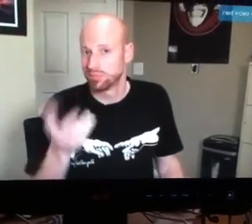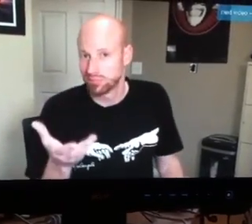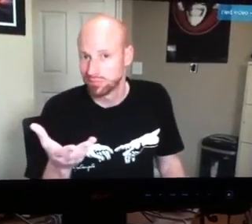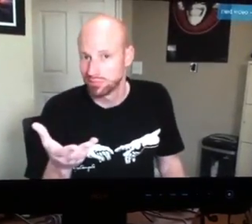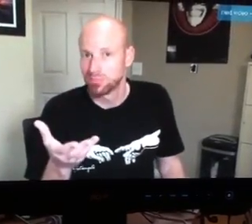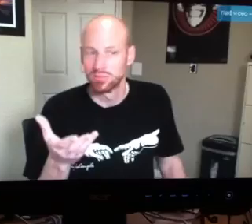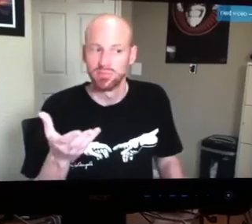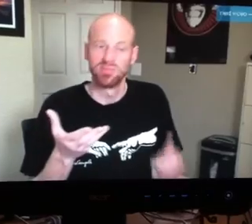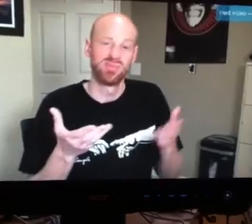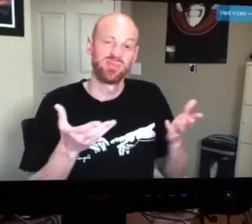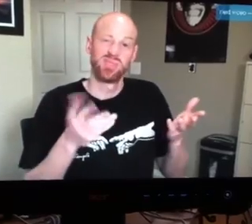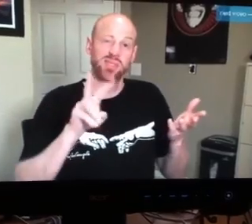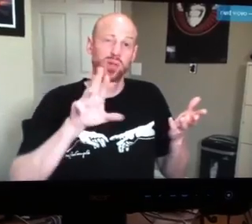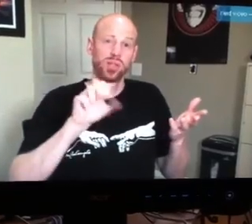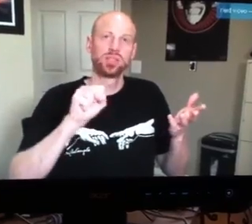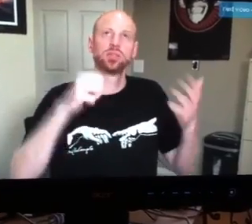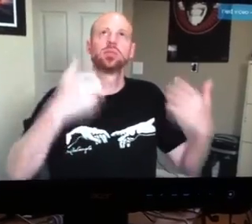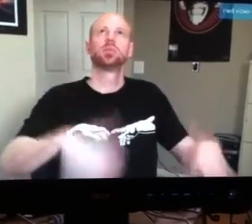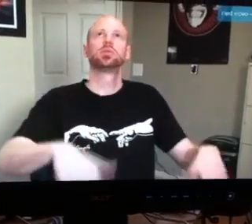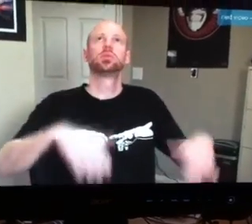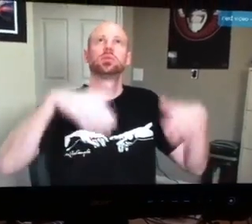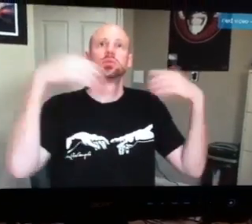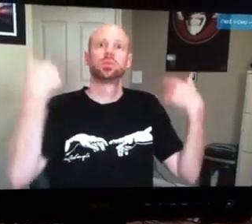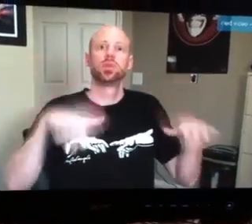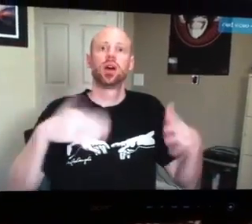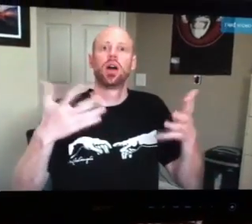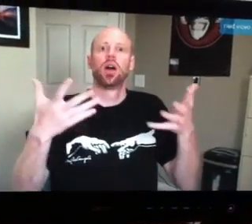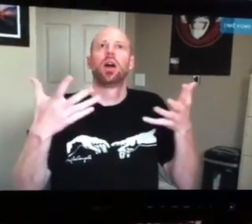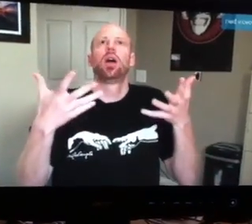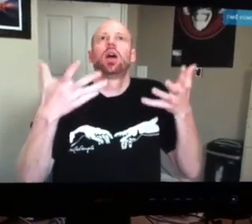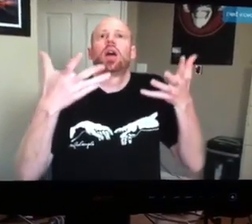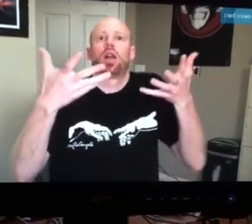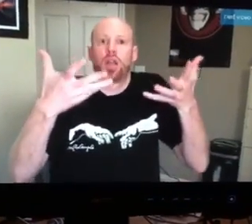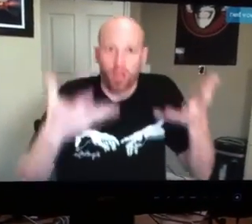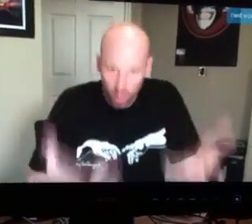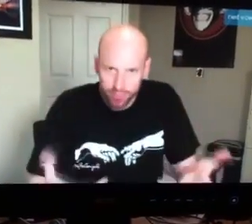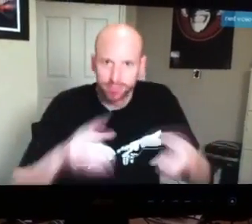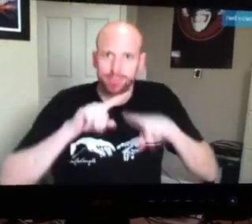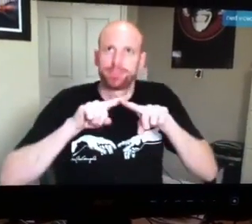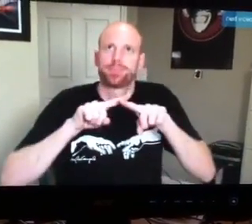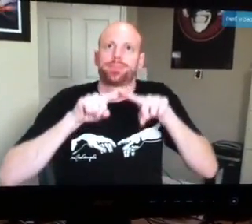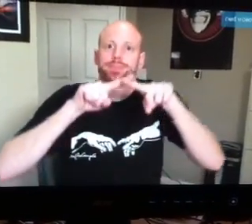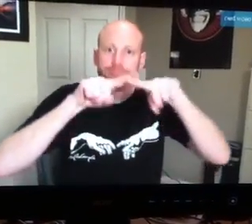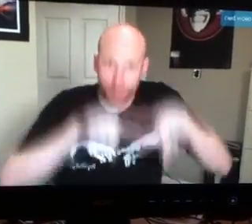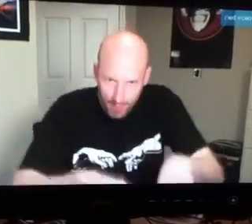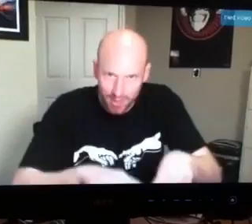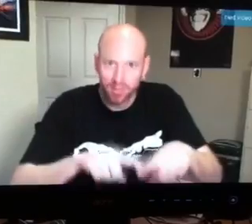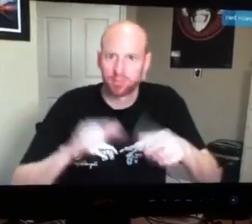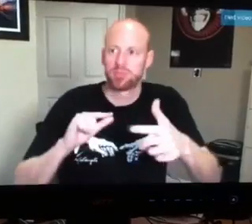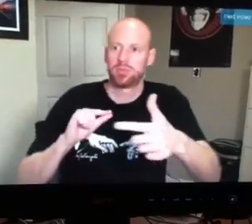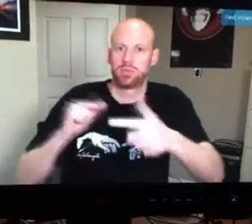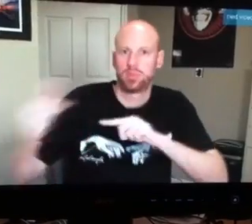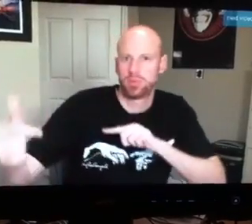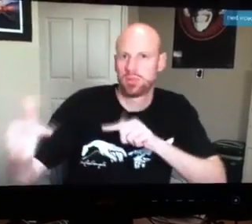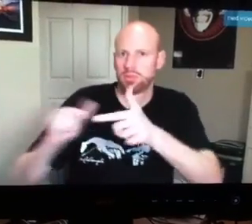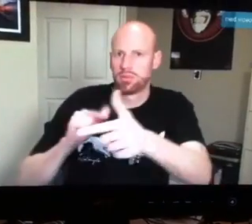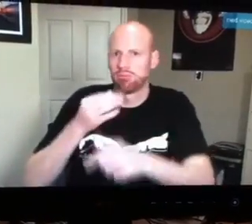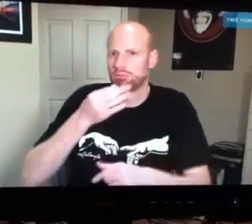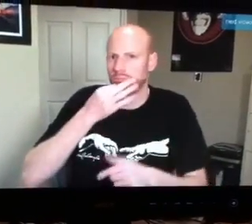and more video relay services, interpreters. And that type of interpreting relies very heavily on turn